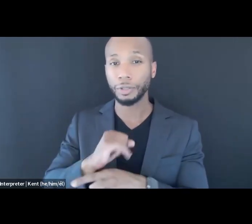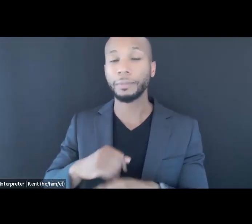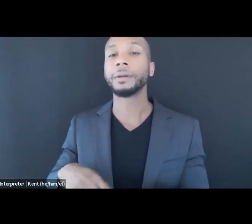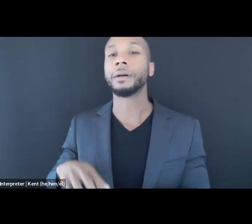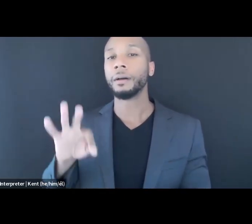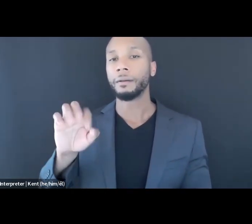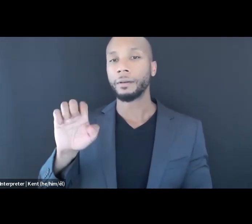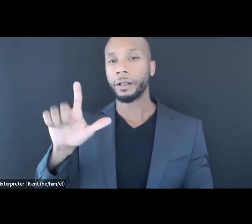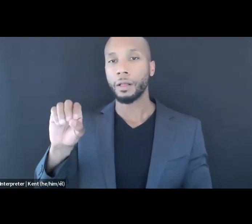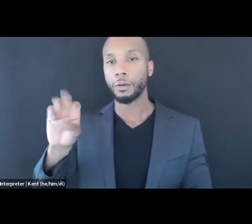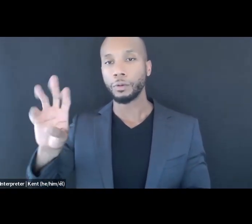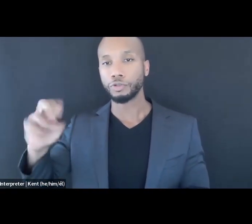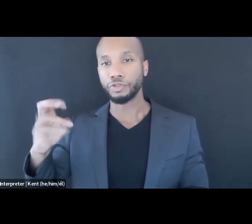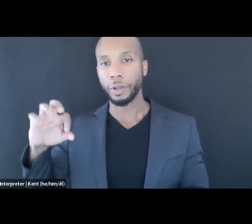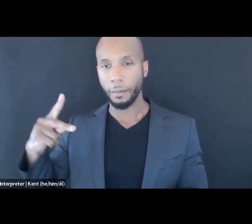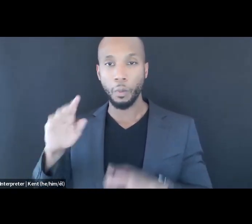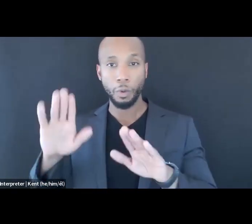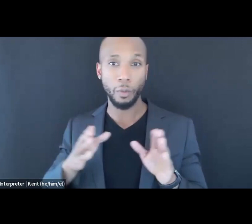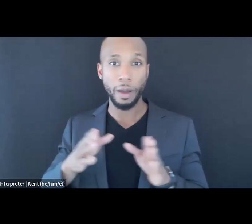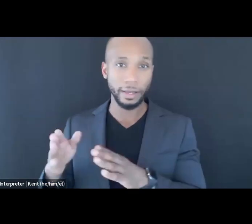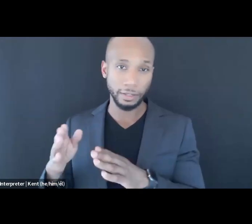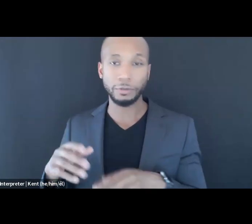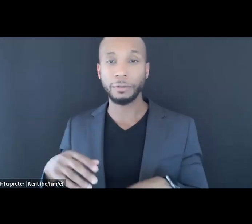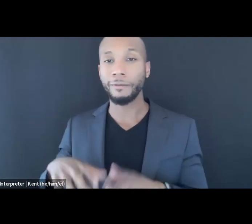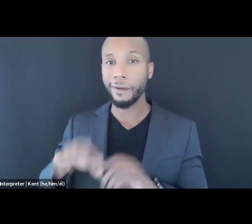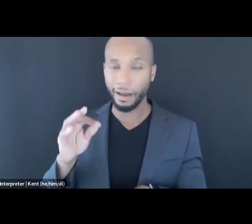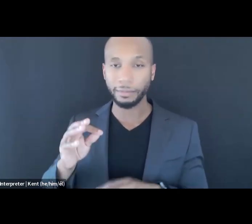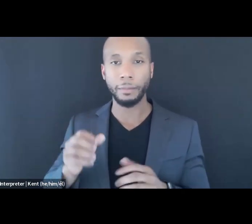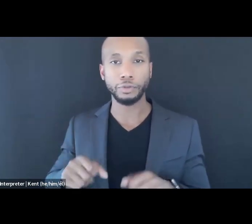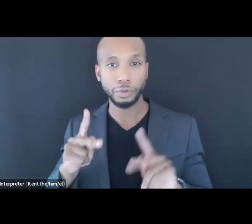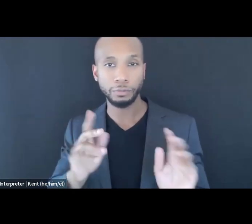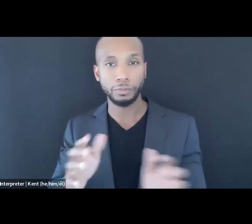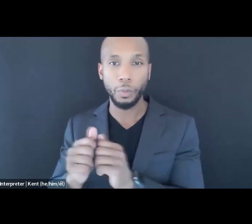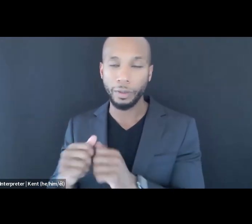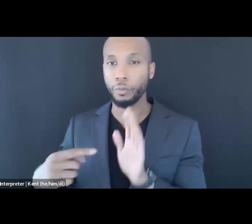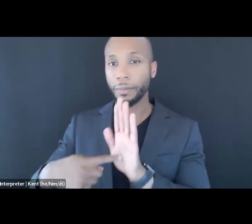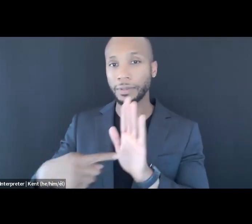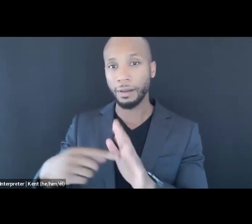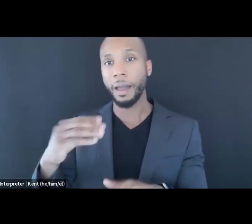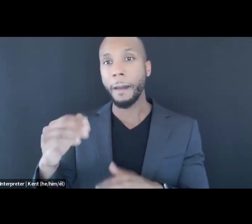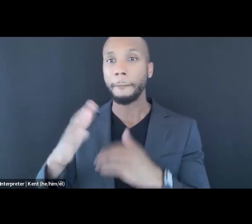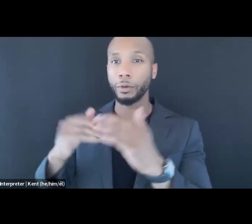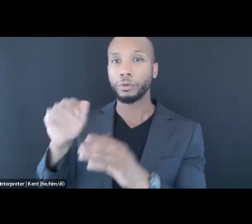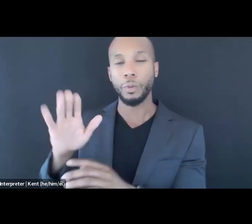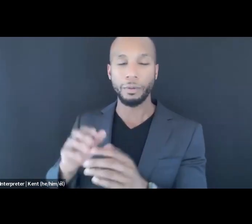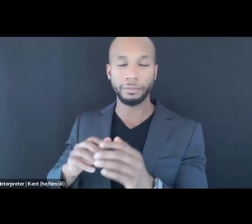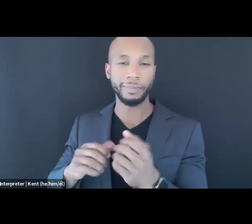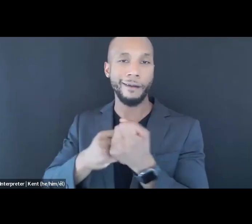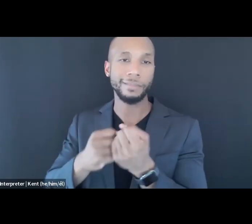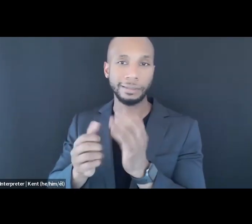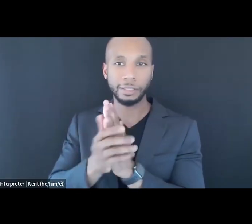are a great way to find opportunity to speak with representative and build your advocacy